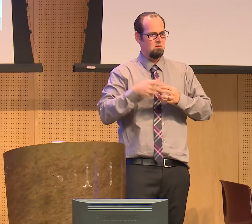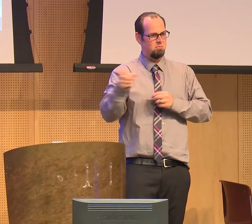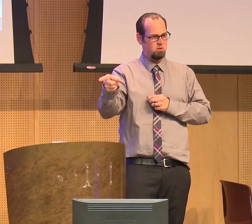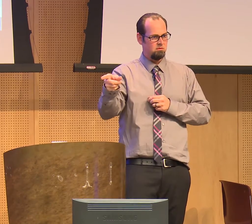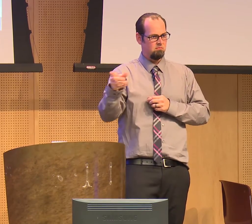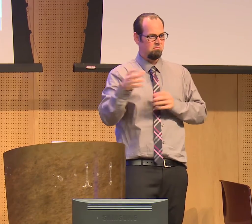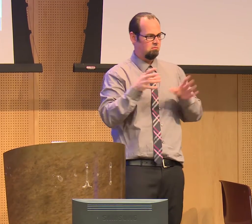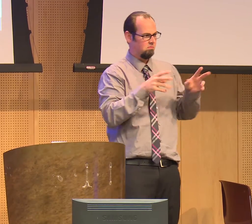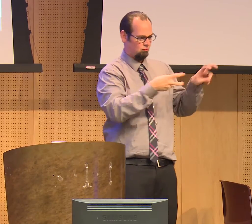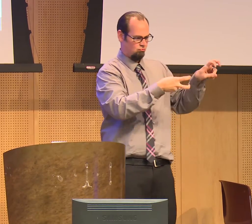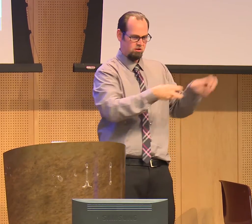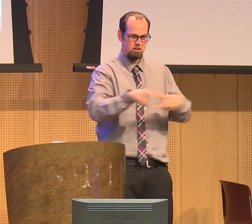CNC.